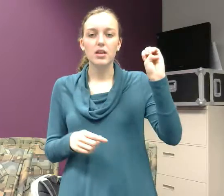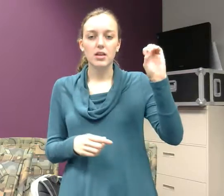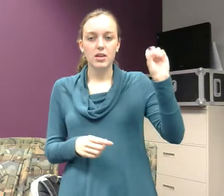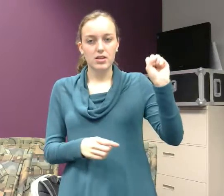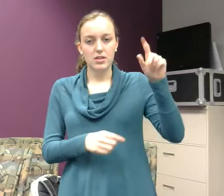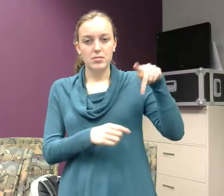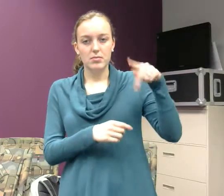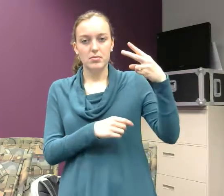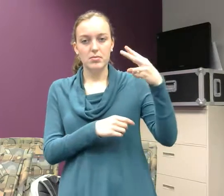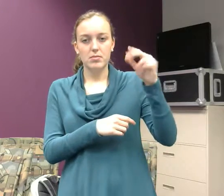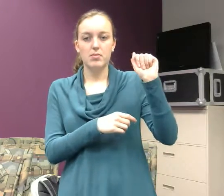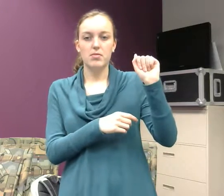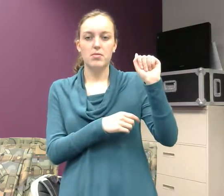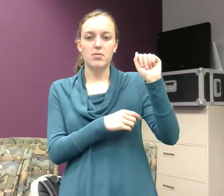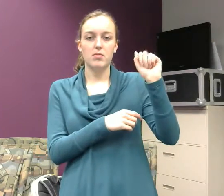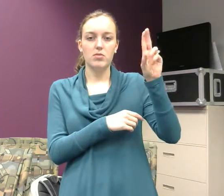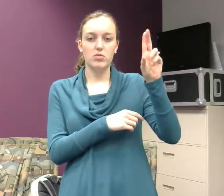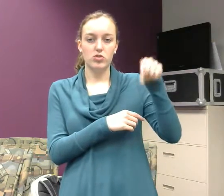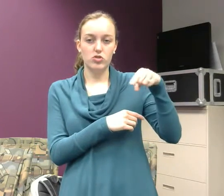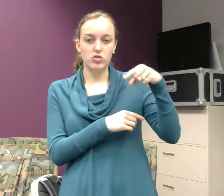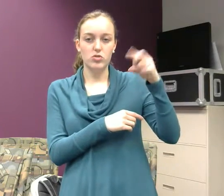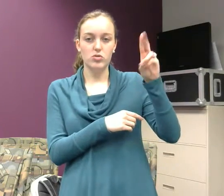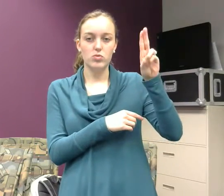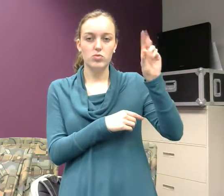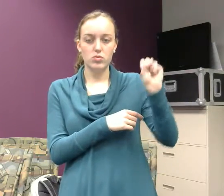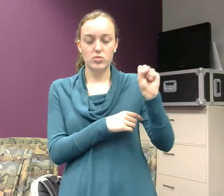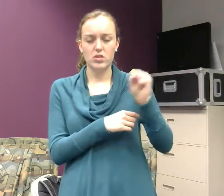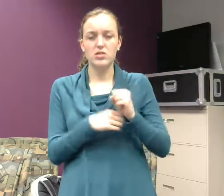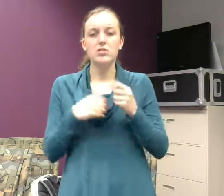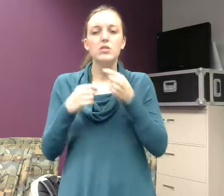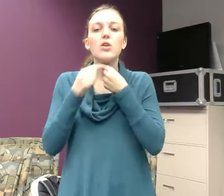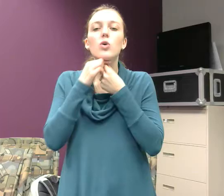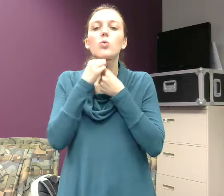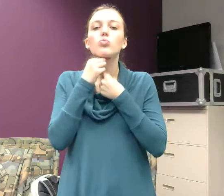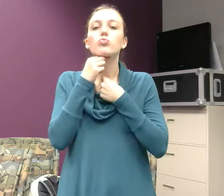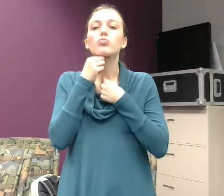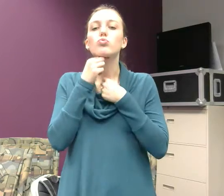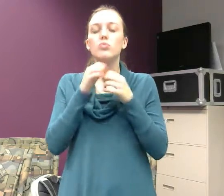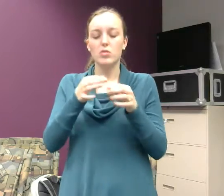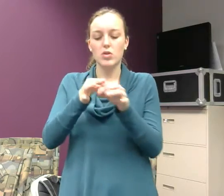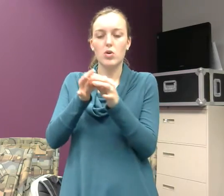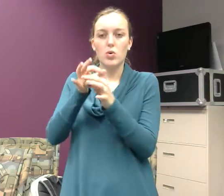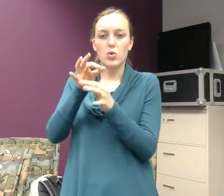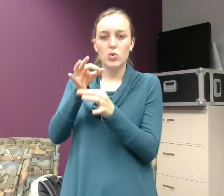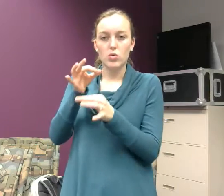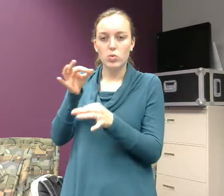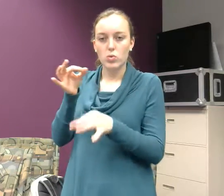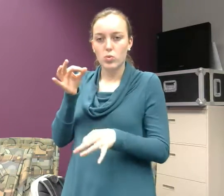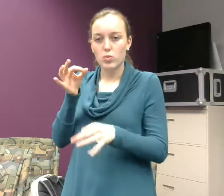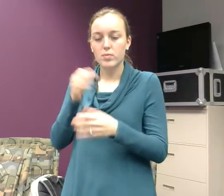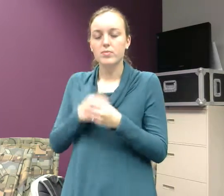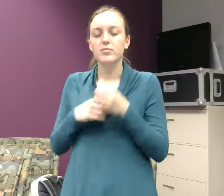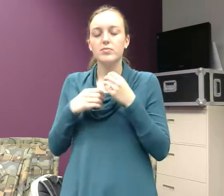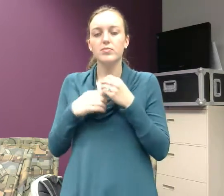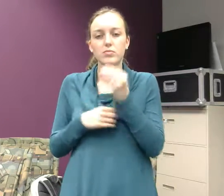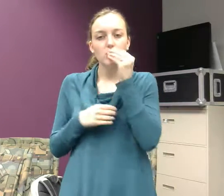long tube that's surrounded by muscle, and that the muscle pushes the food down into your stomach,